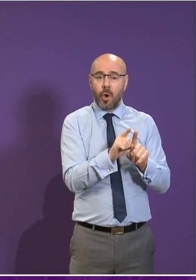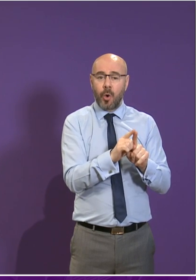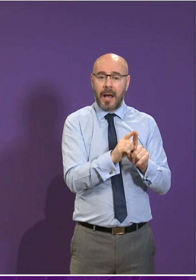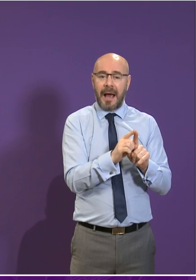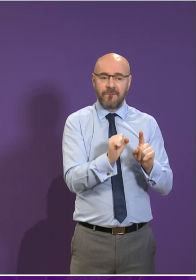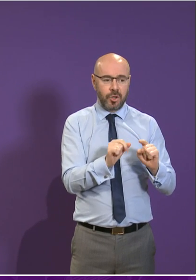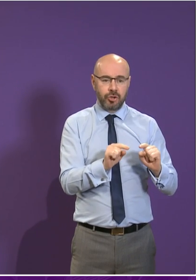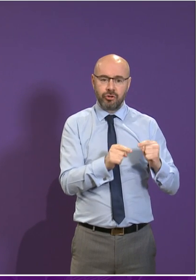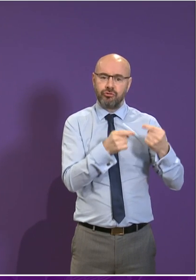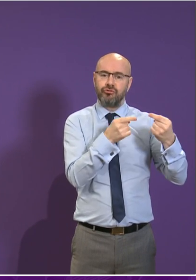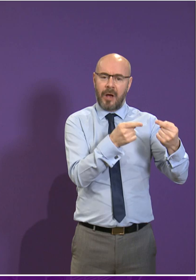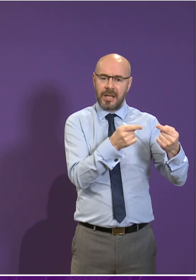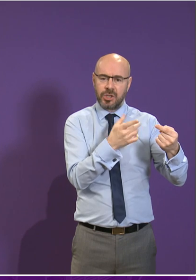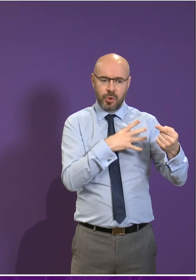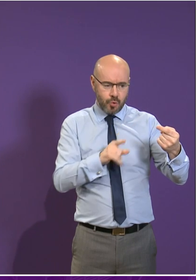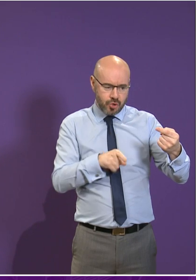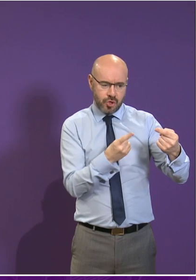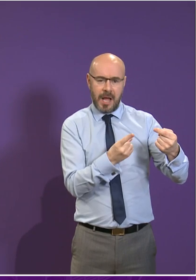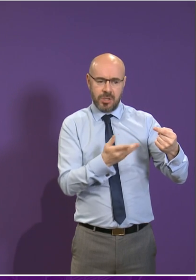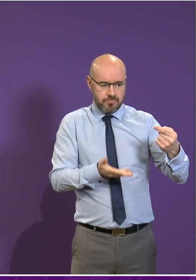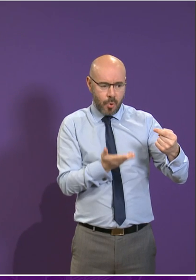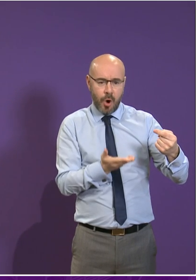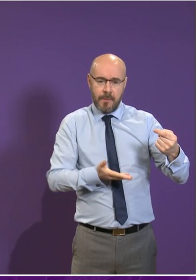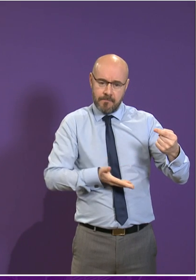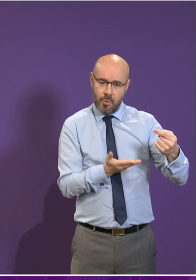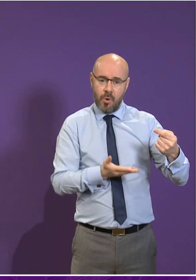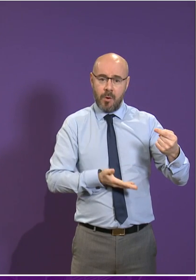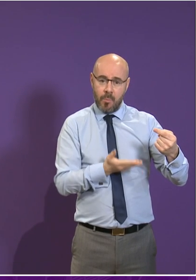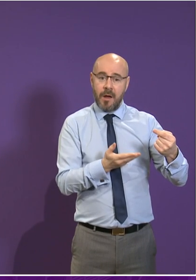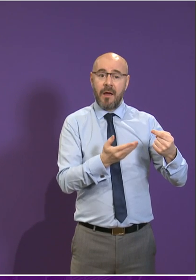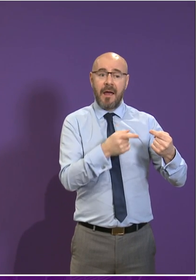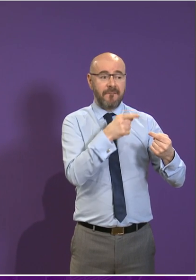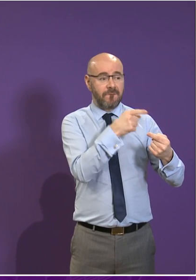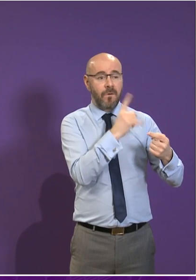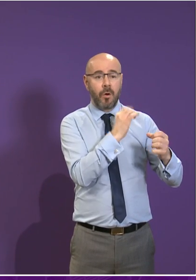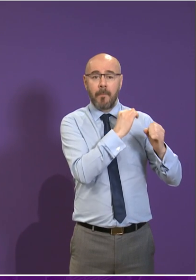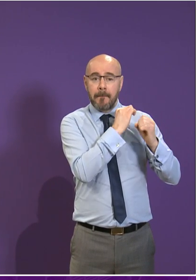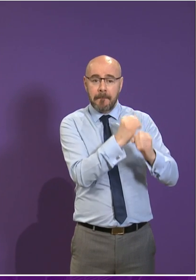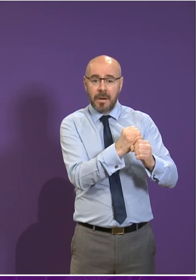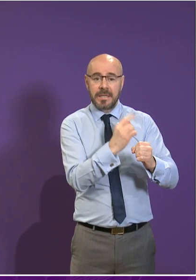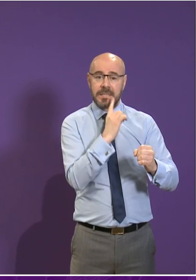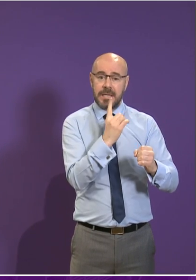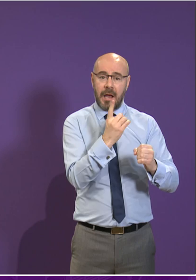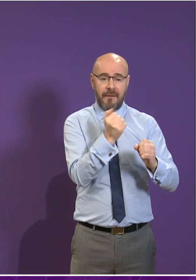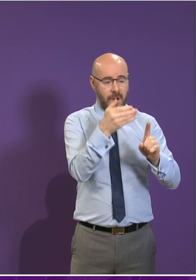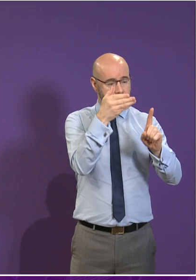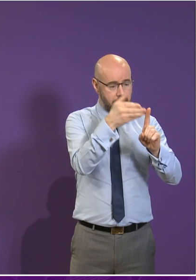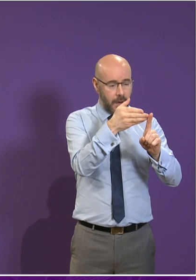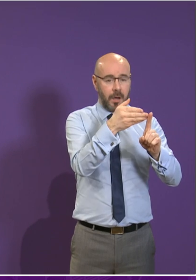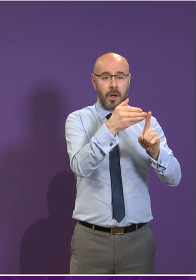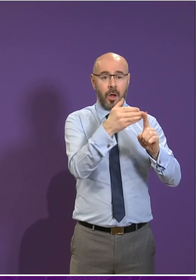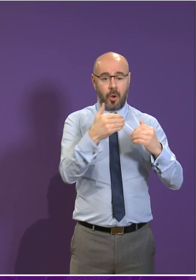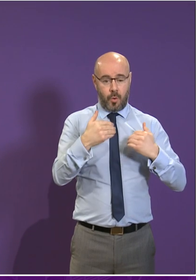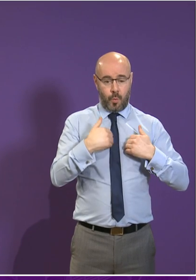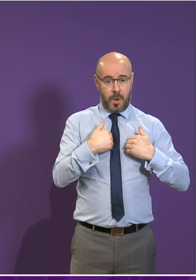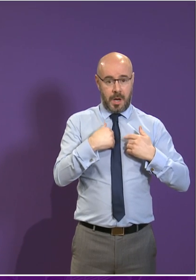of challenge consistently throughout that academic year. So if they've committed to achieve a certain target that's been accepted by